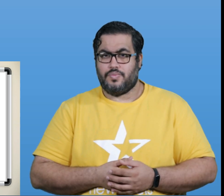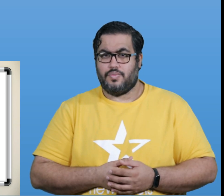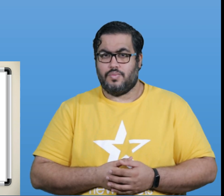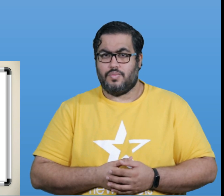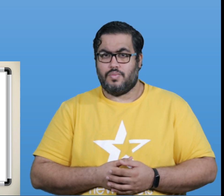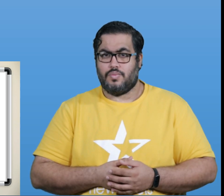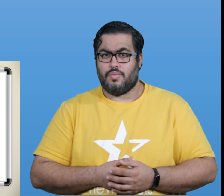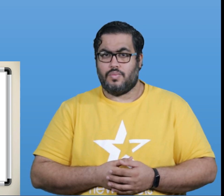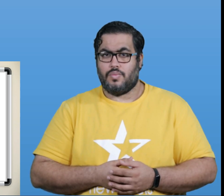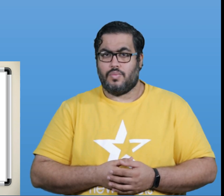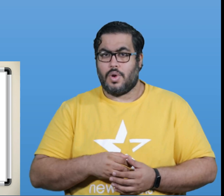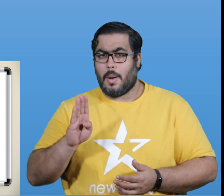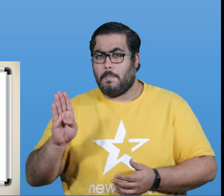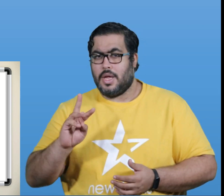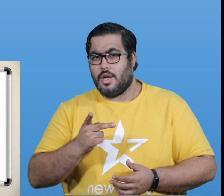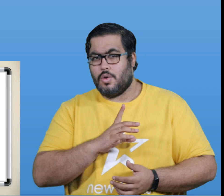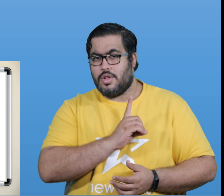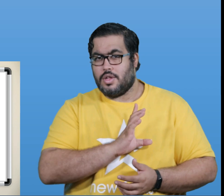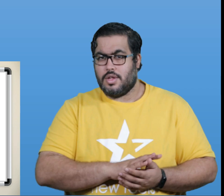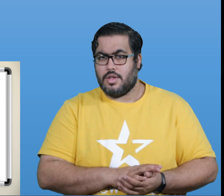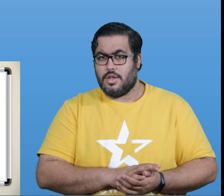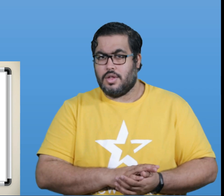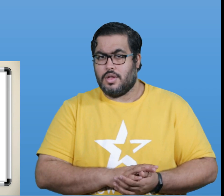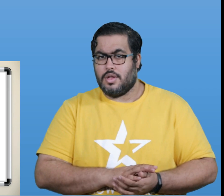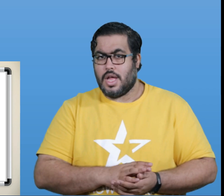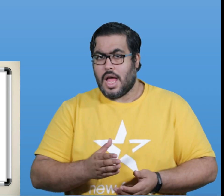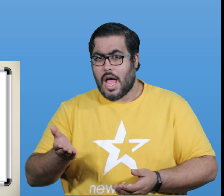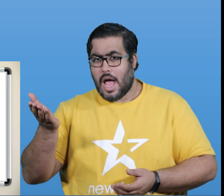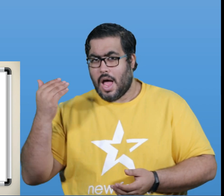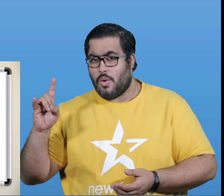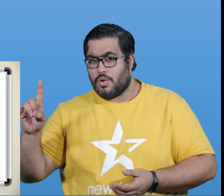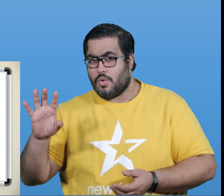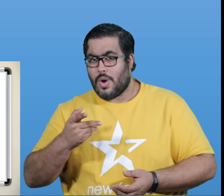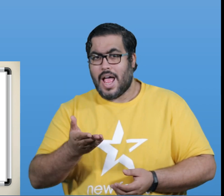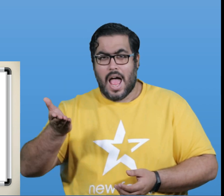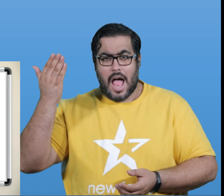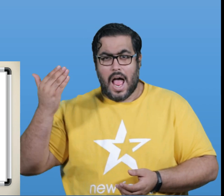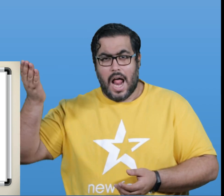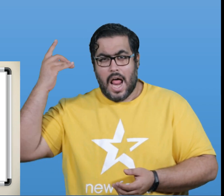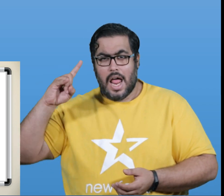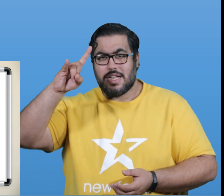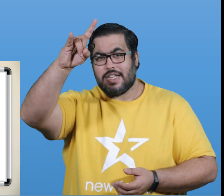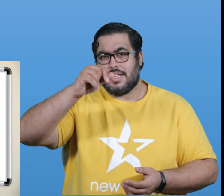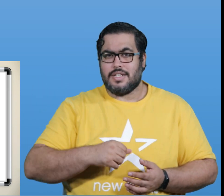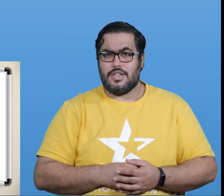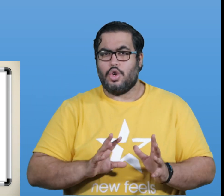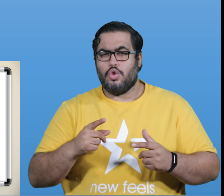them out. We have B or D, already took or had already taken. This is the past simple and the past perfect. But when